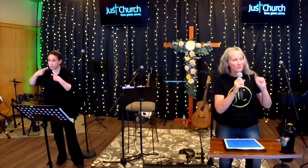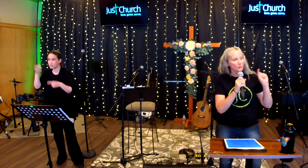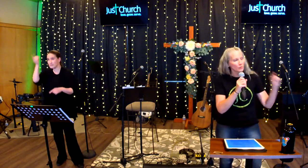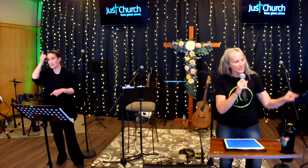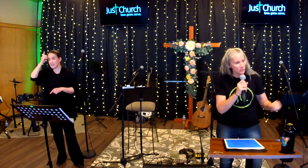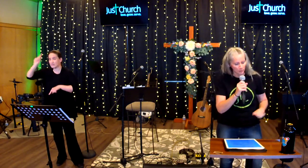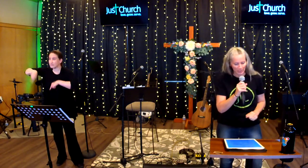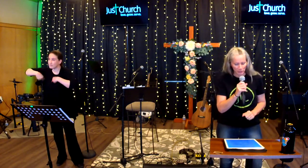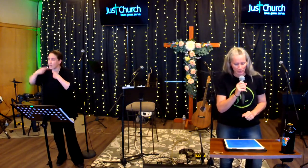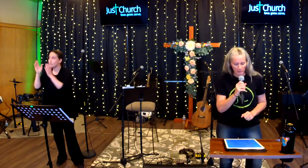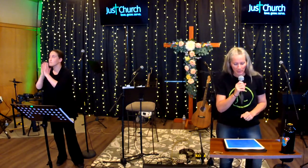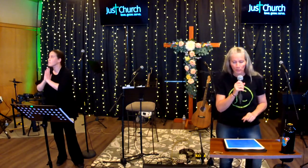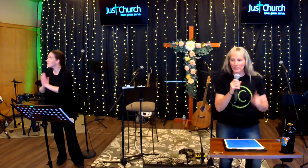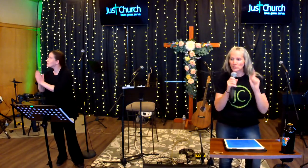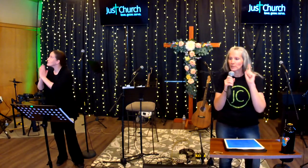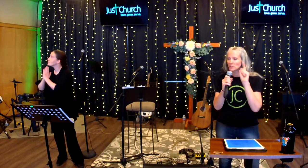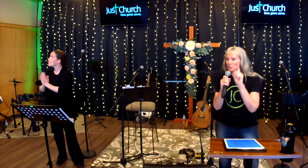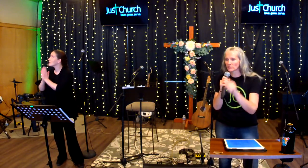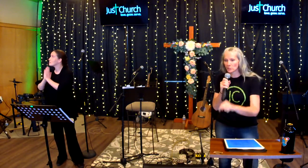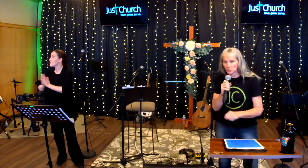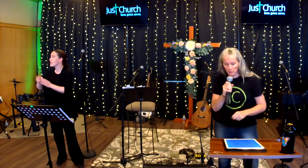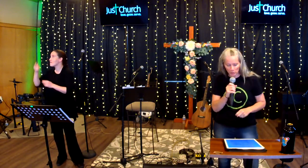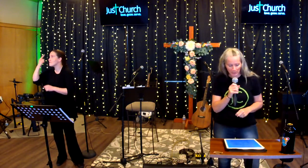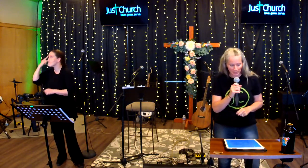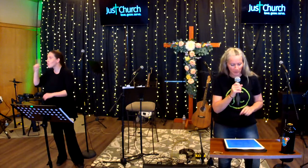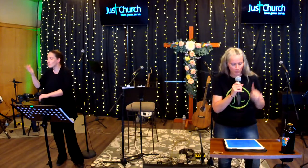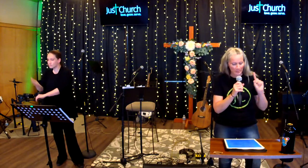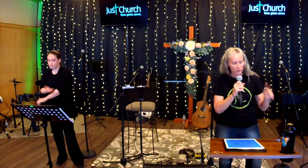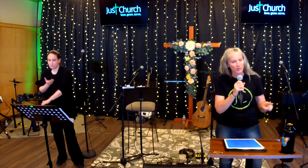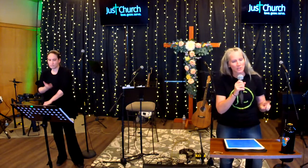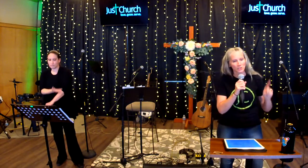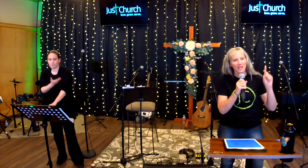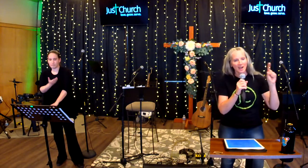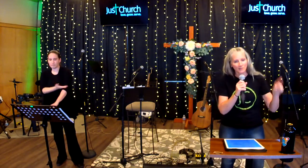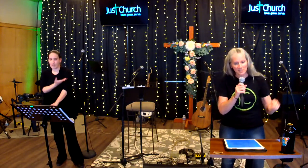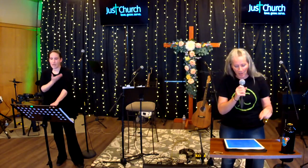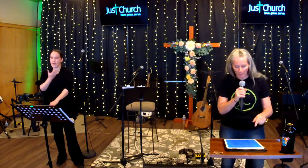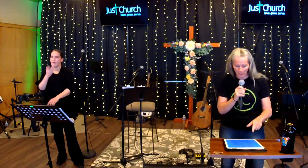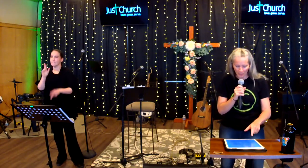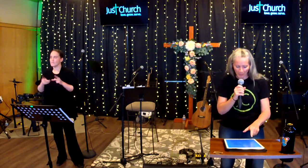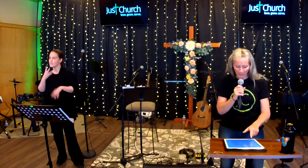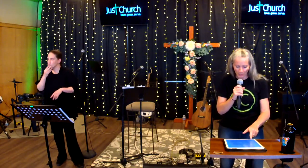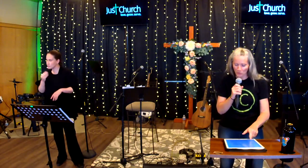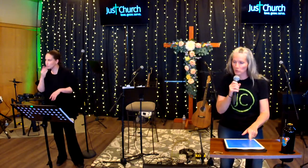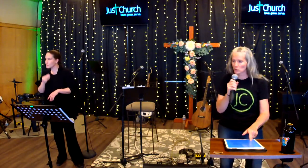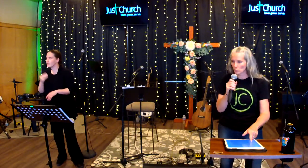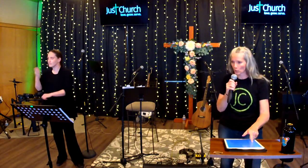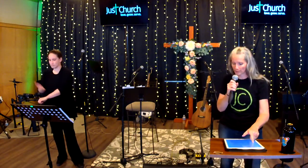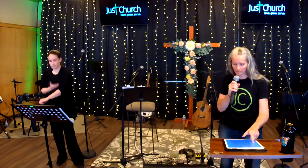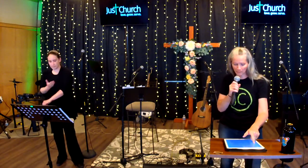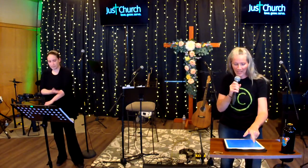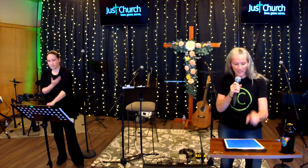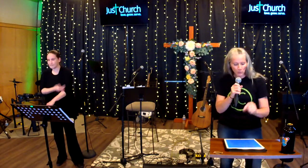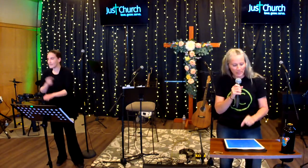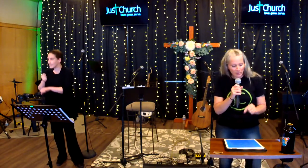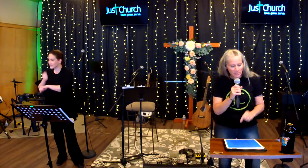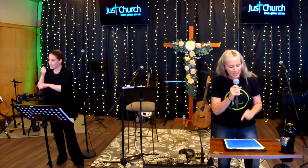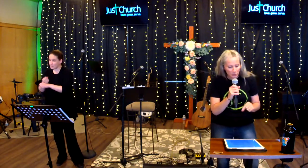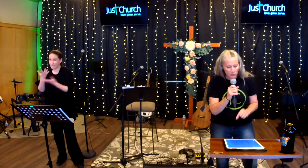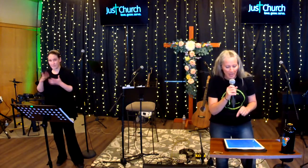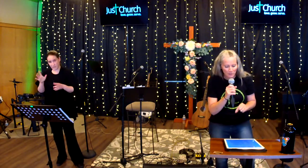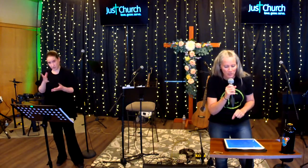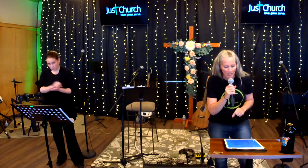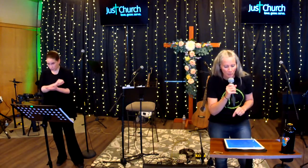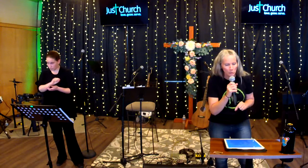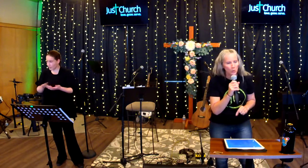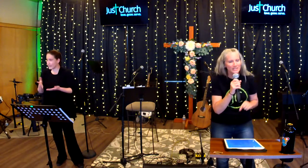praying for restoration of the Jewish people, for restoration of the temple that was destroyed. And so here in